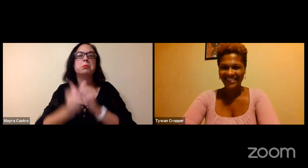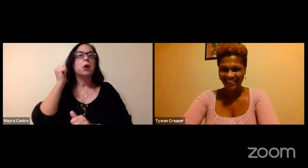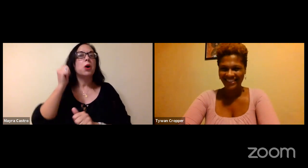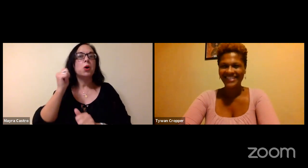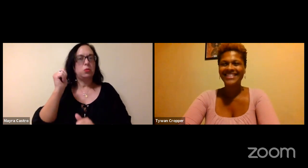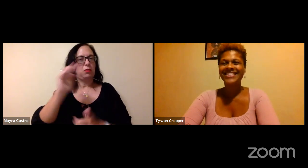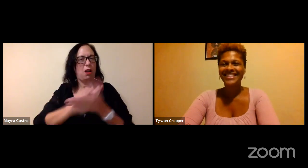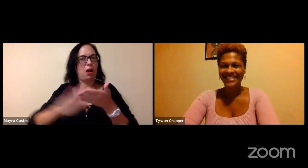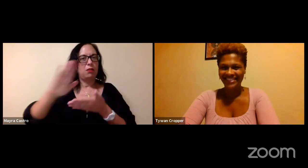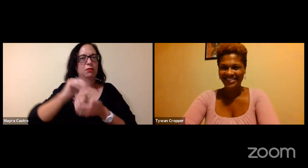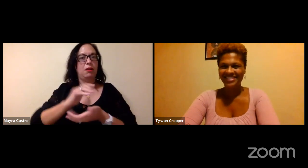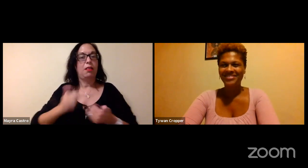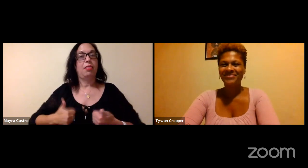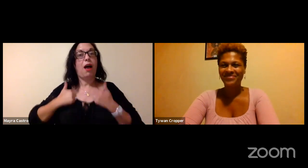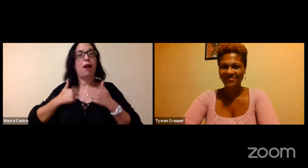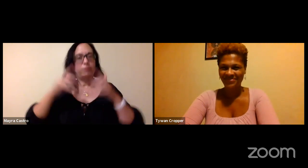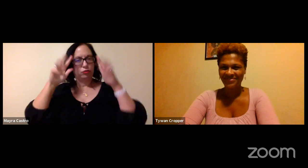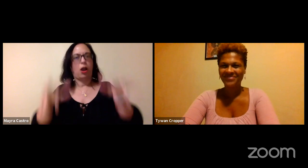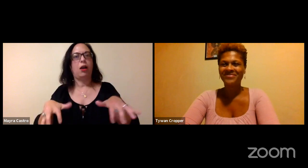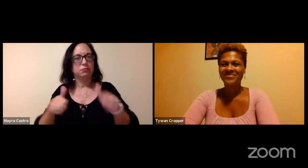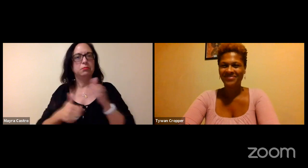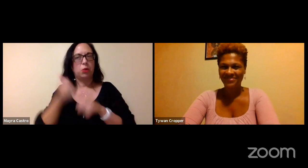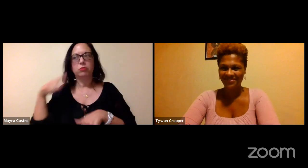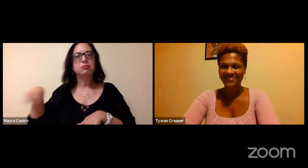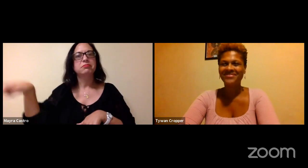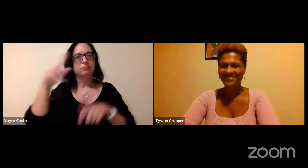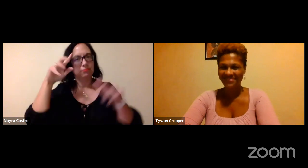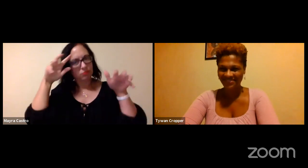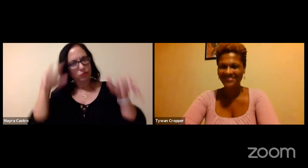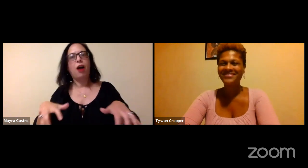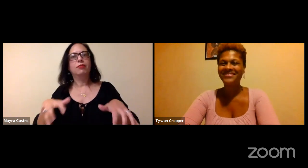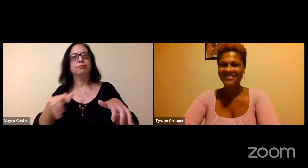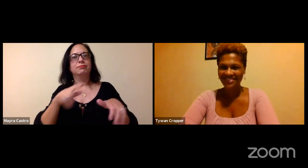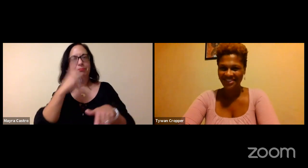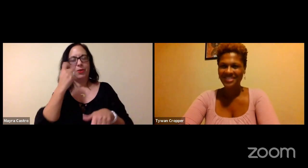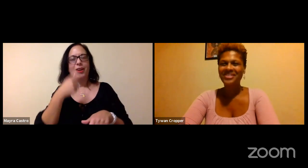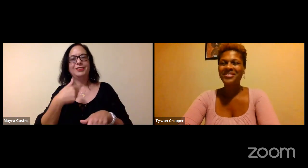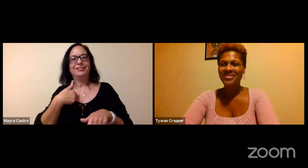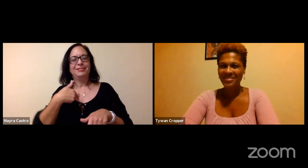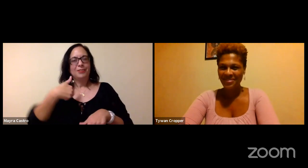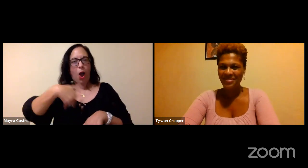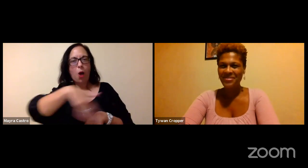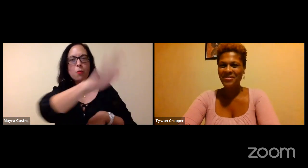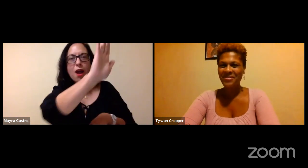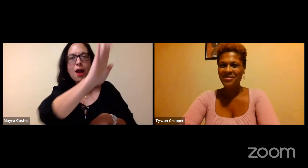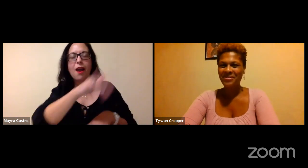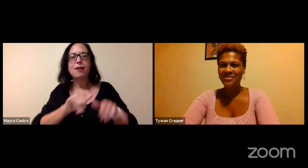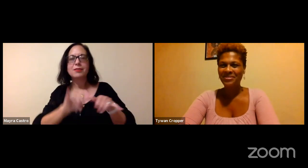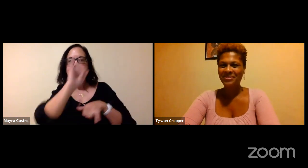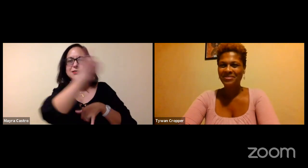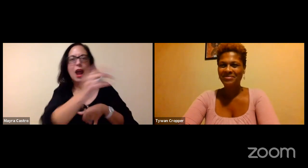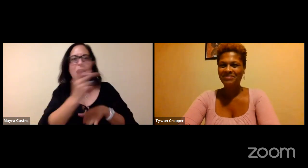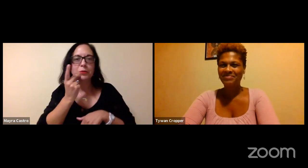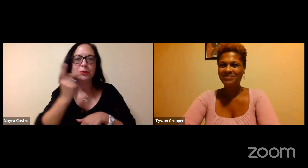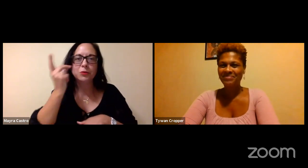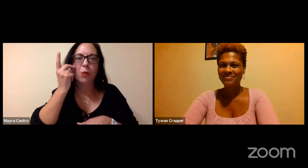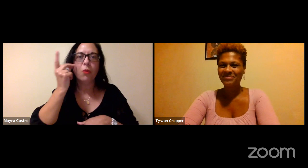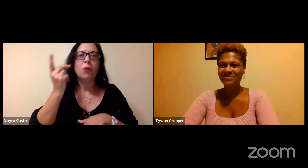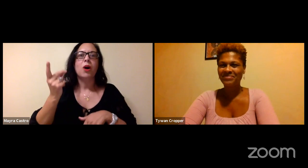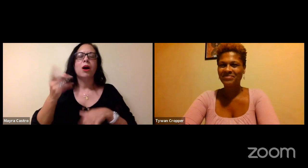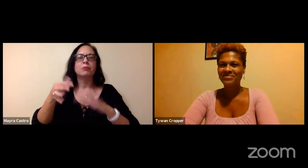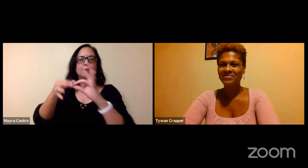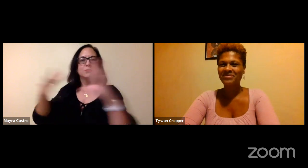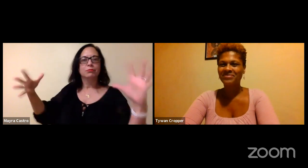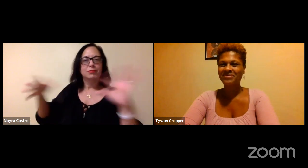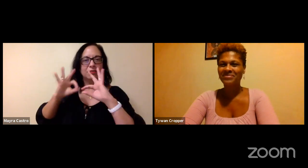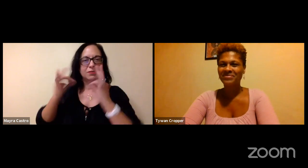I did, you know, my college experience, it was a life-altering experience for me. First of all, I'm away